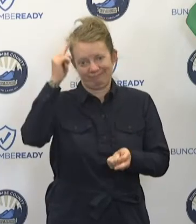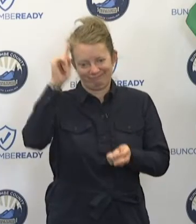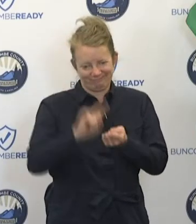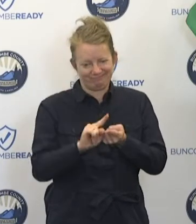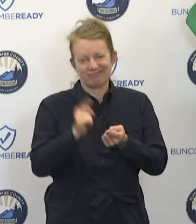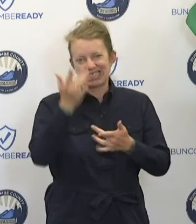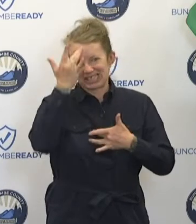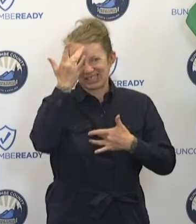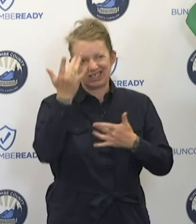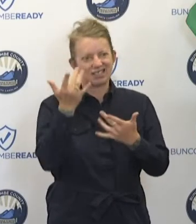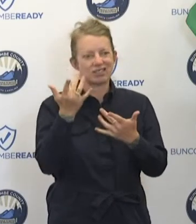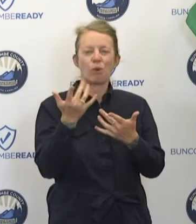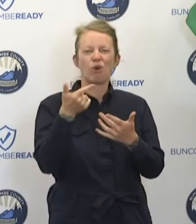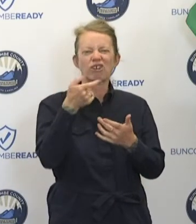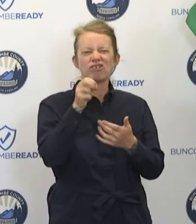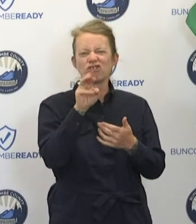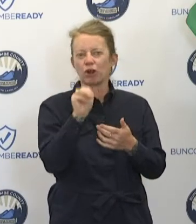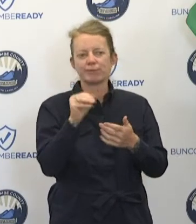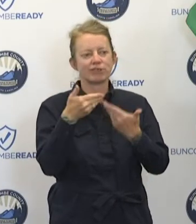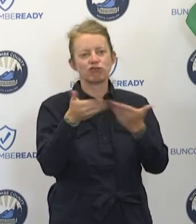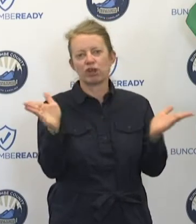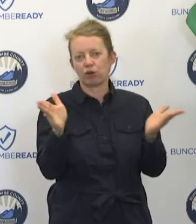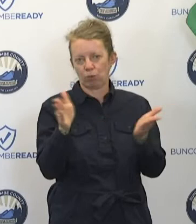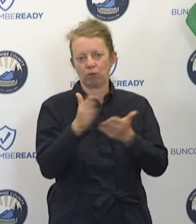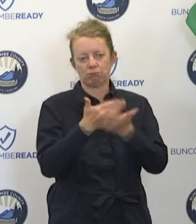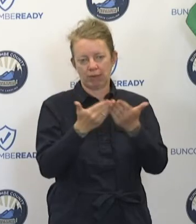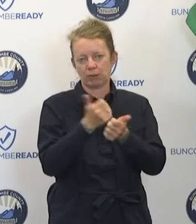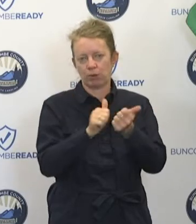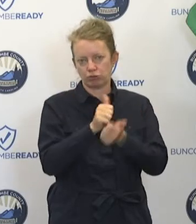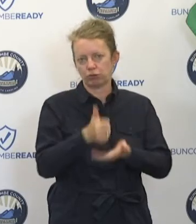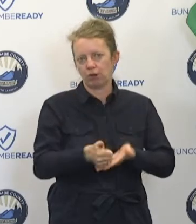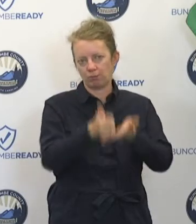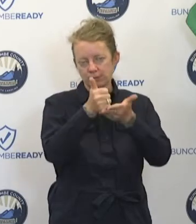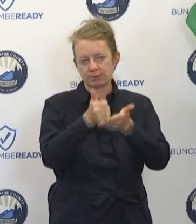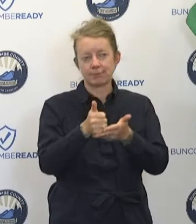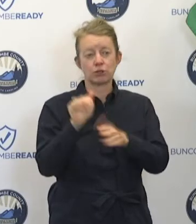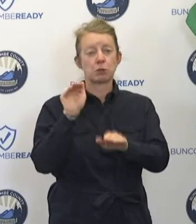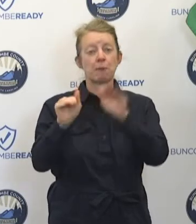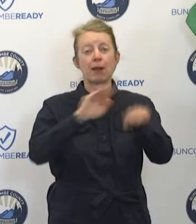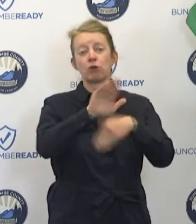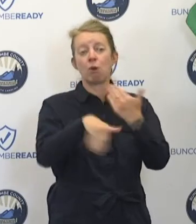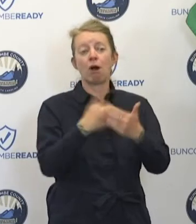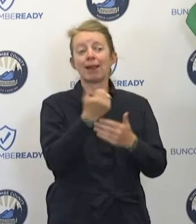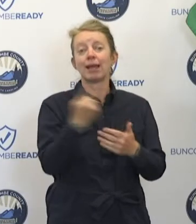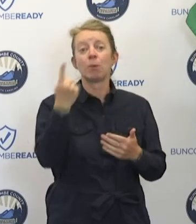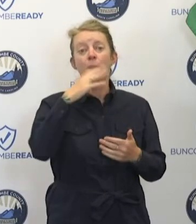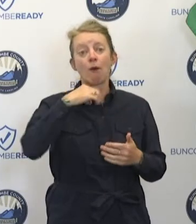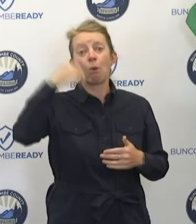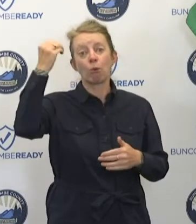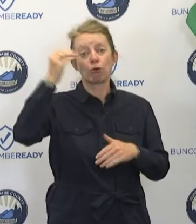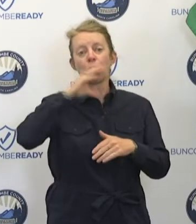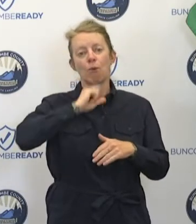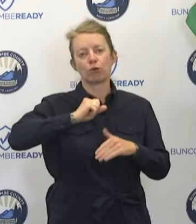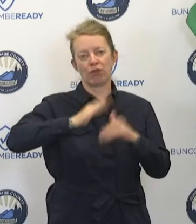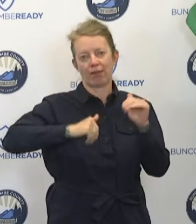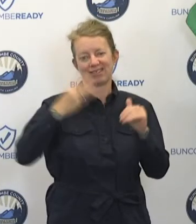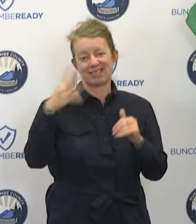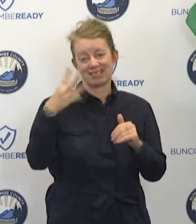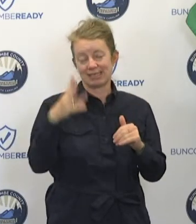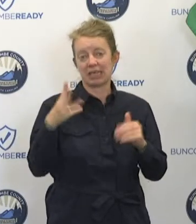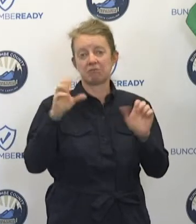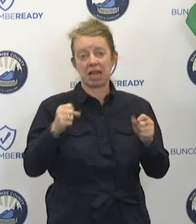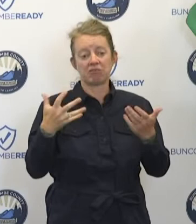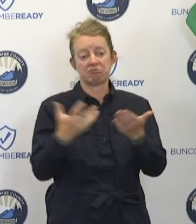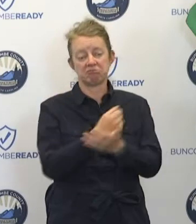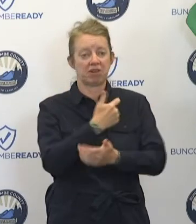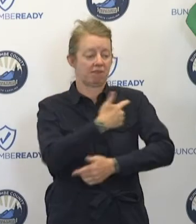germs. As a reminder, anyone 16 years of age and older now can be vaccinated against COVID